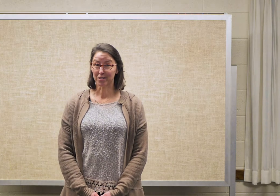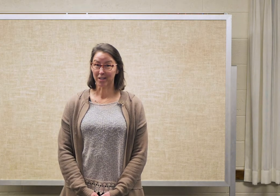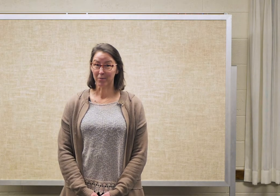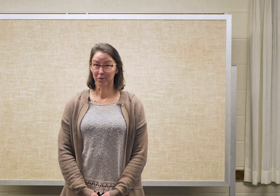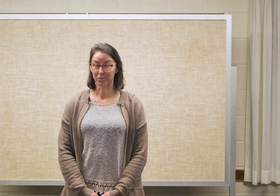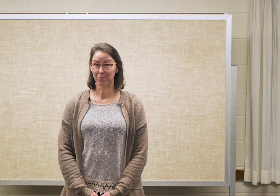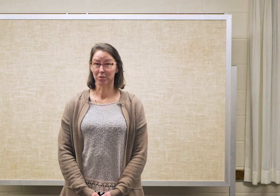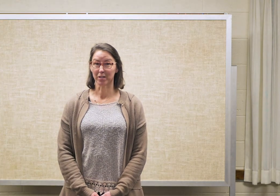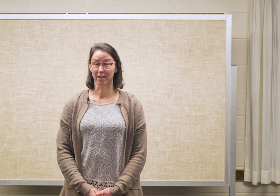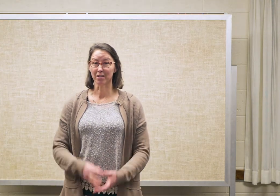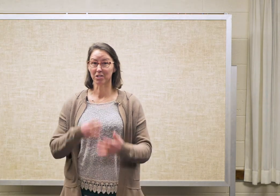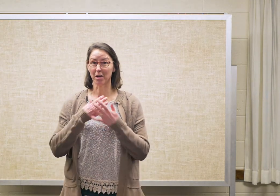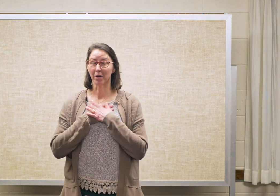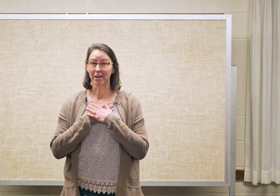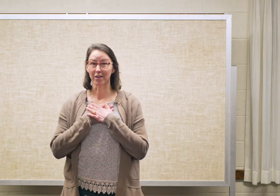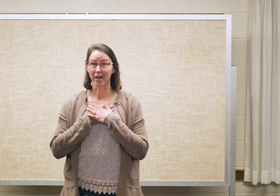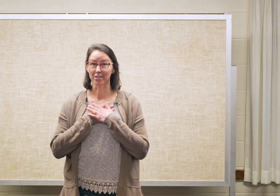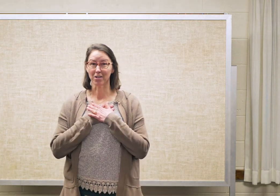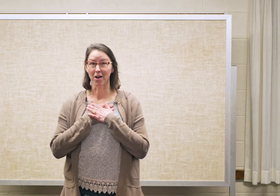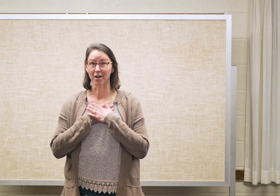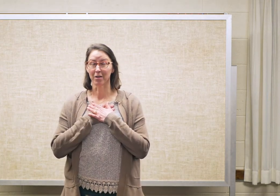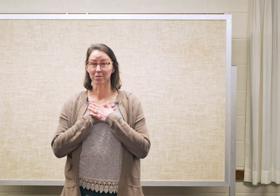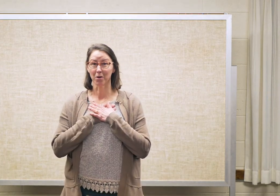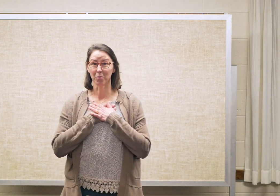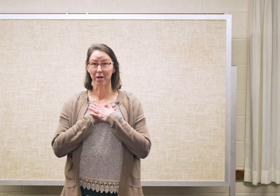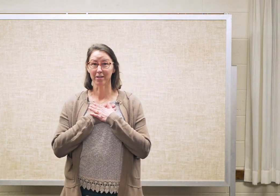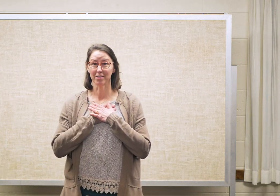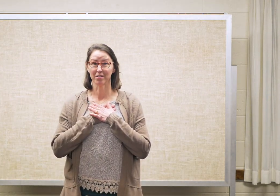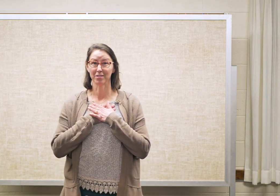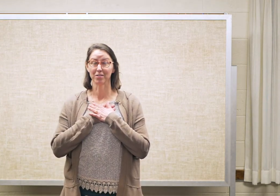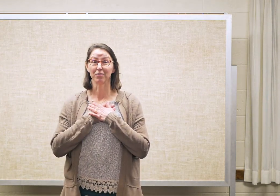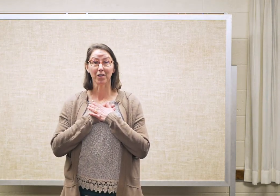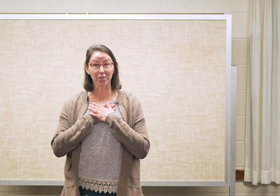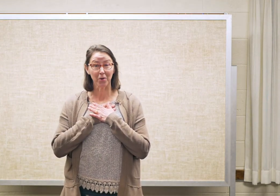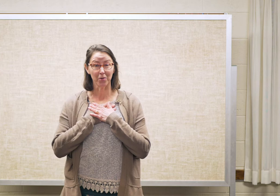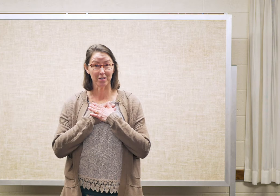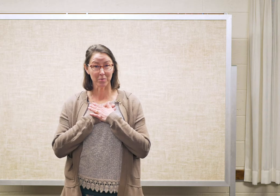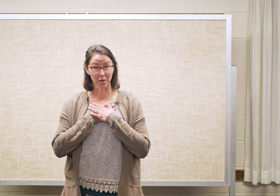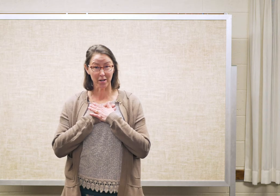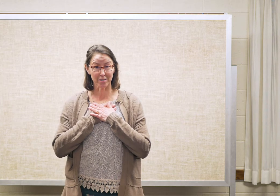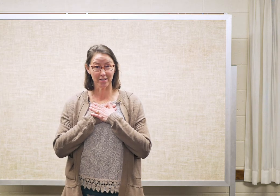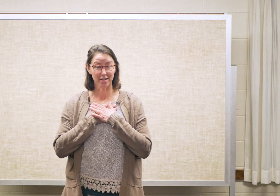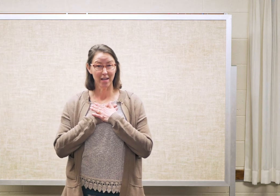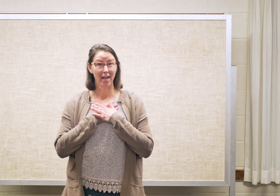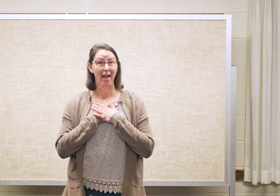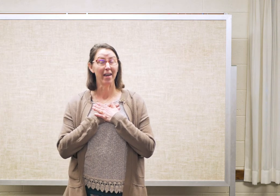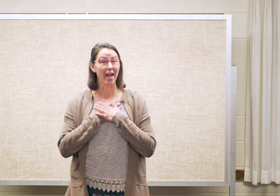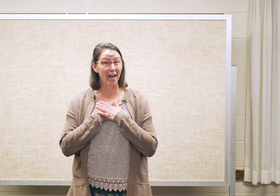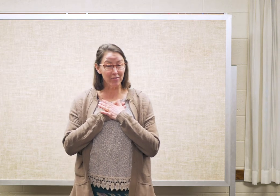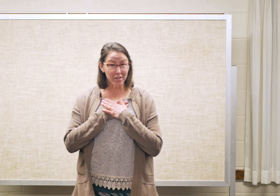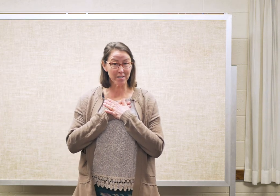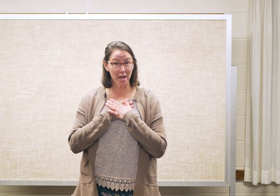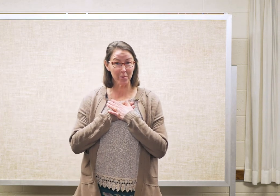That beautiful music. Each time I hear that song, I'm so blessed to feel the Holy Spirit. And every time I